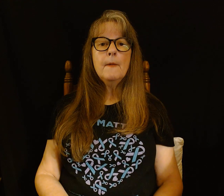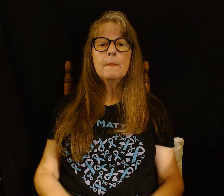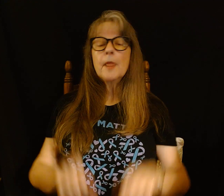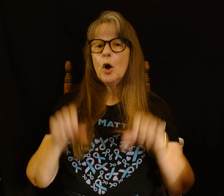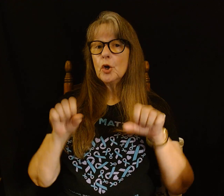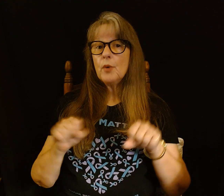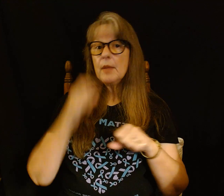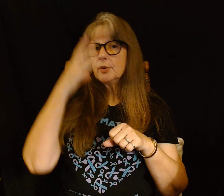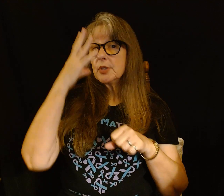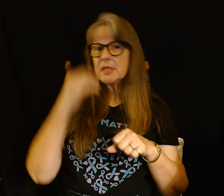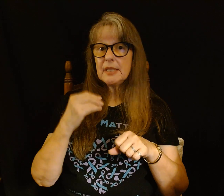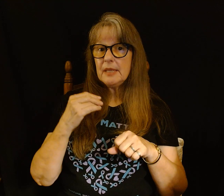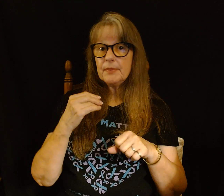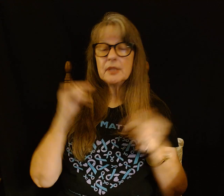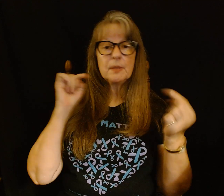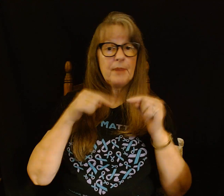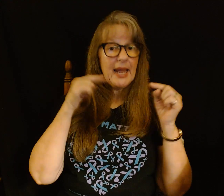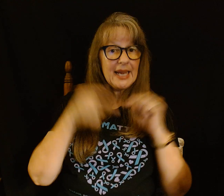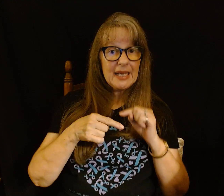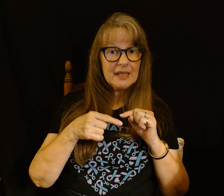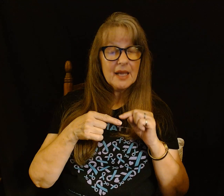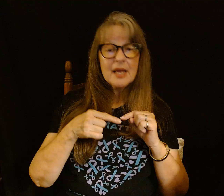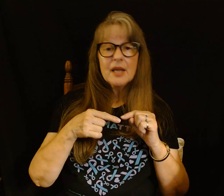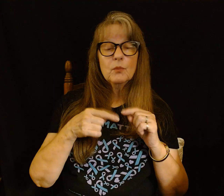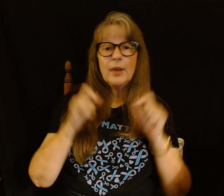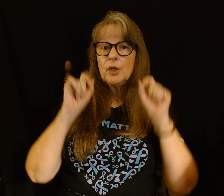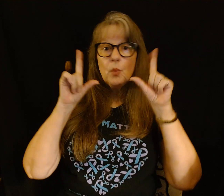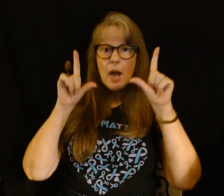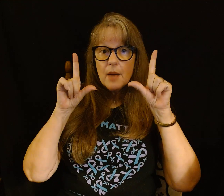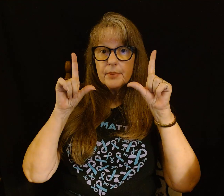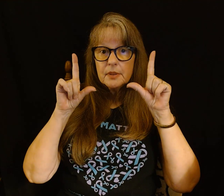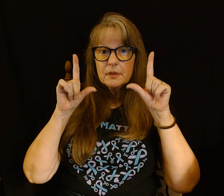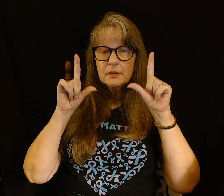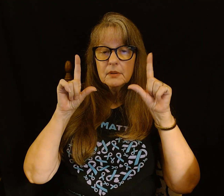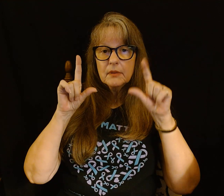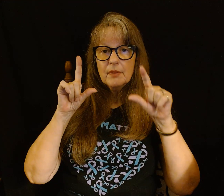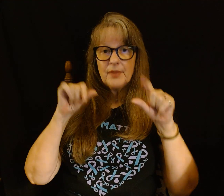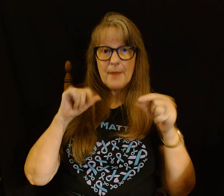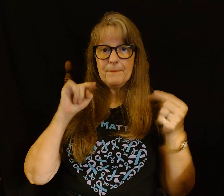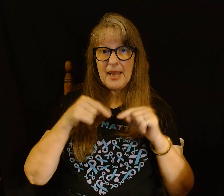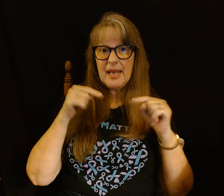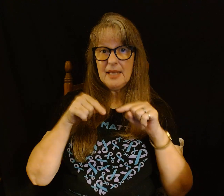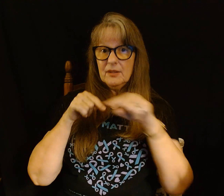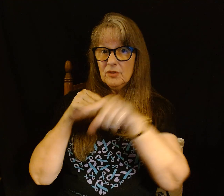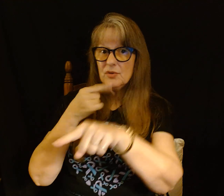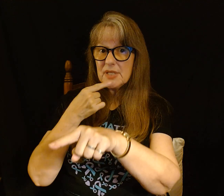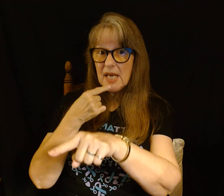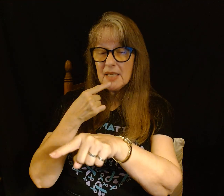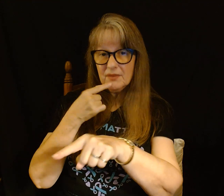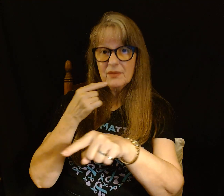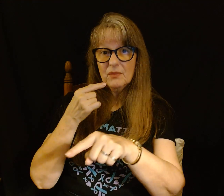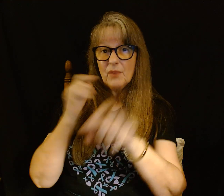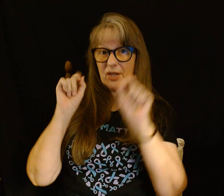Are you able to sleep? Does the pain wake you up? That pain you said wake you